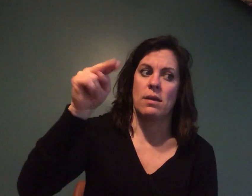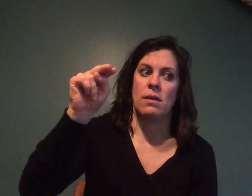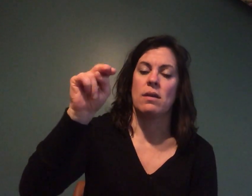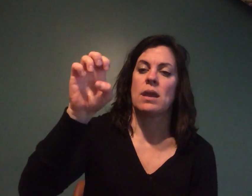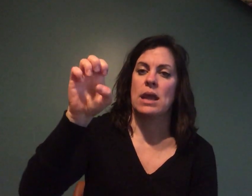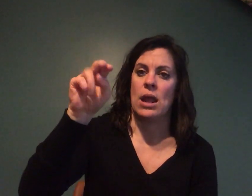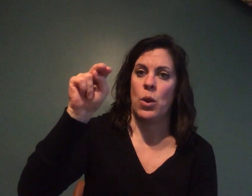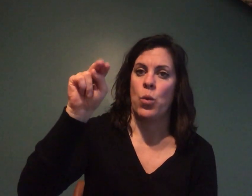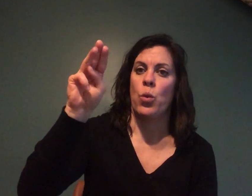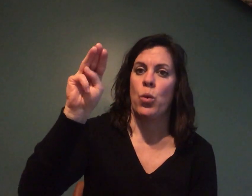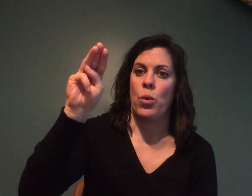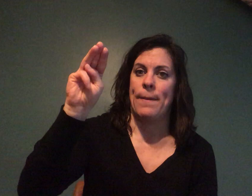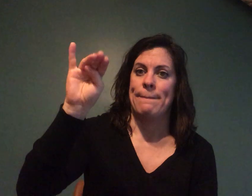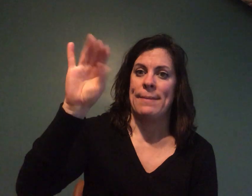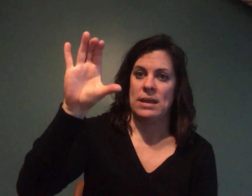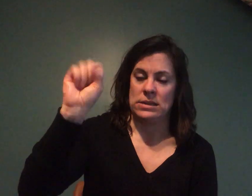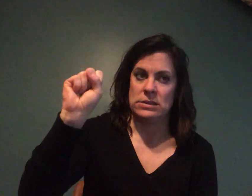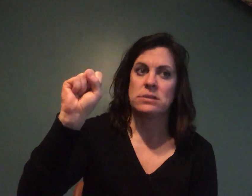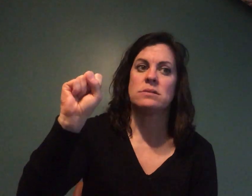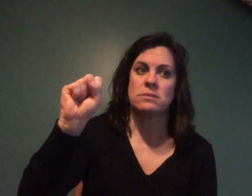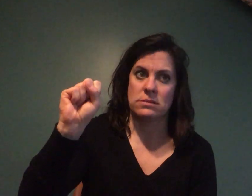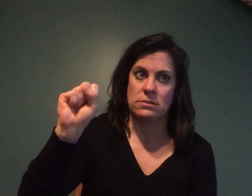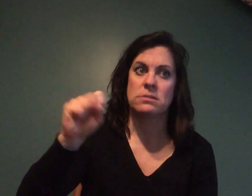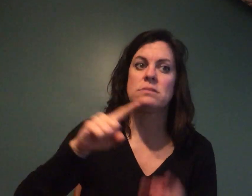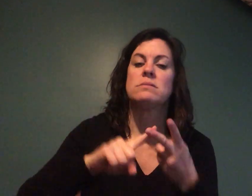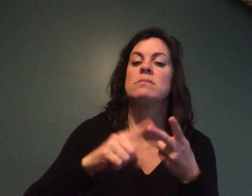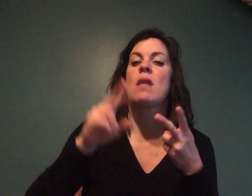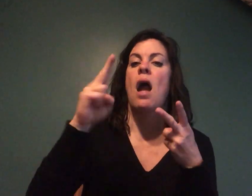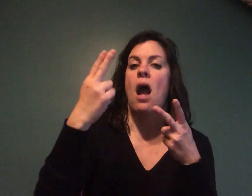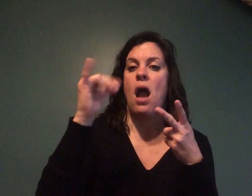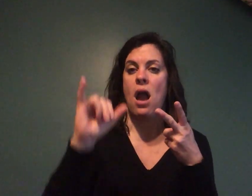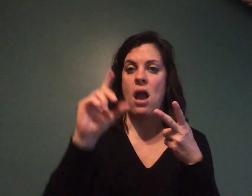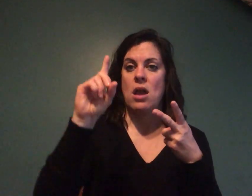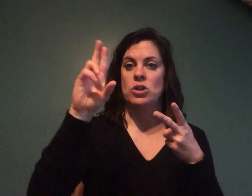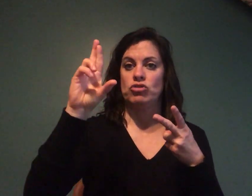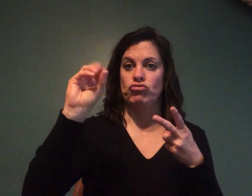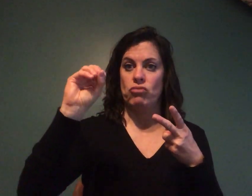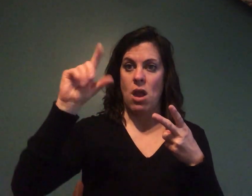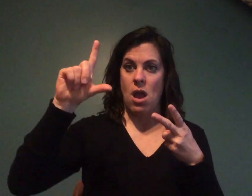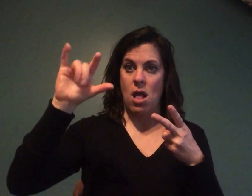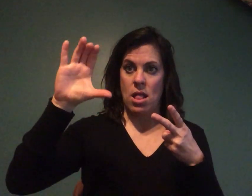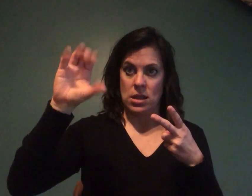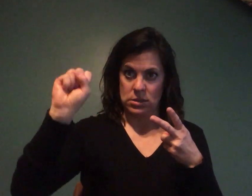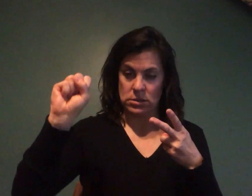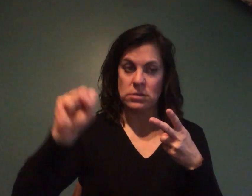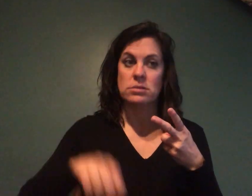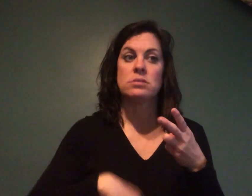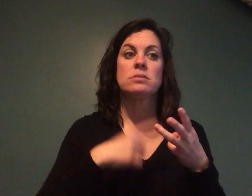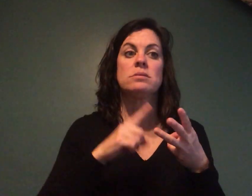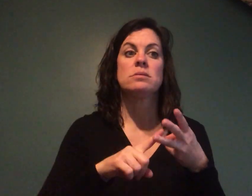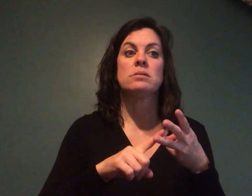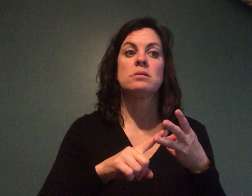three? Hydraulics is two. Machinery. No, not machinery.